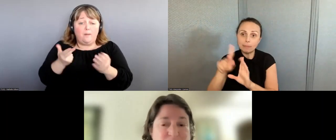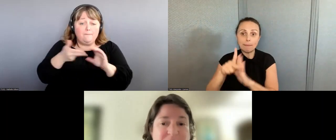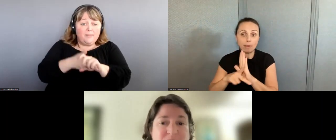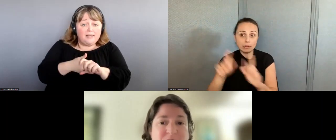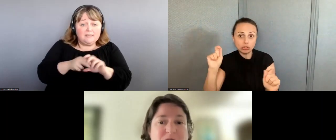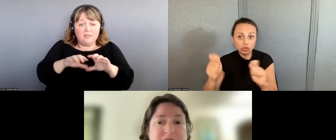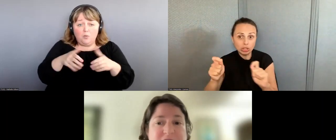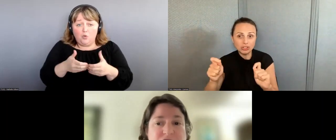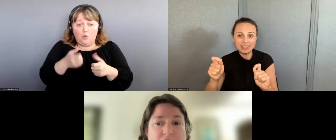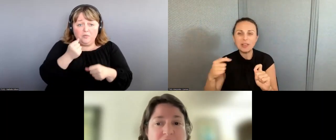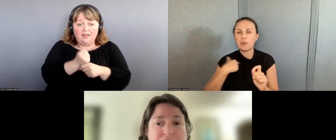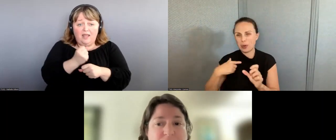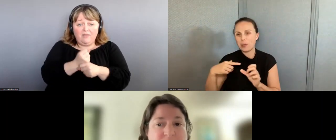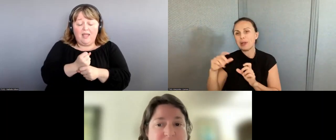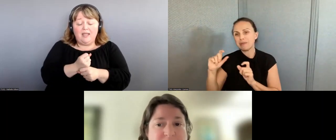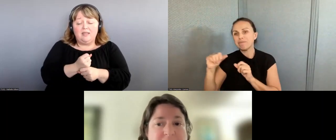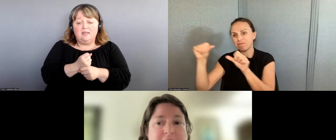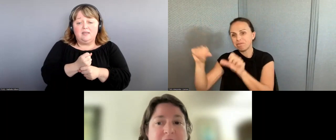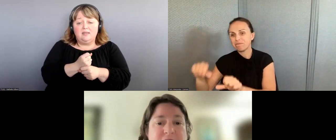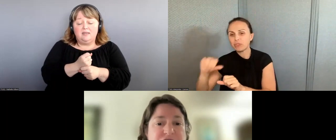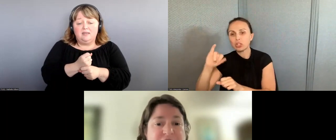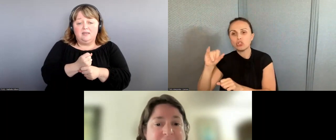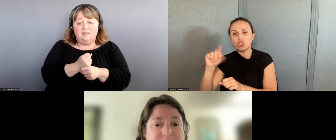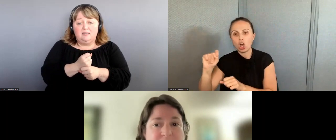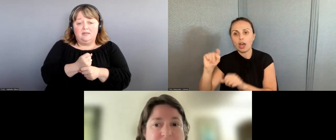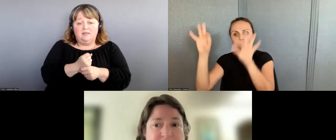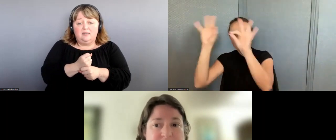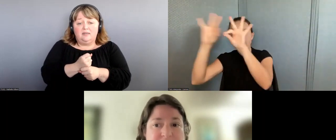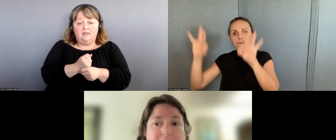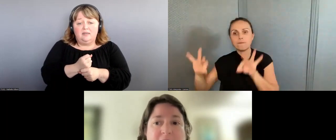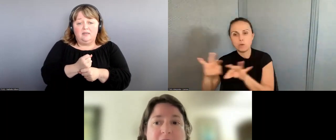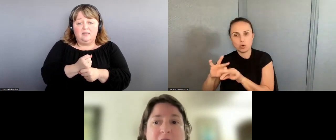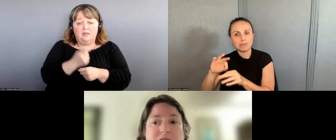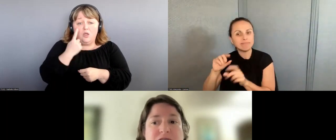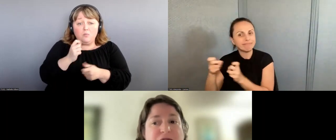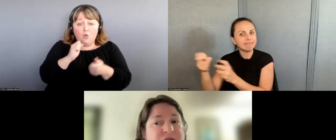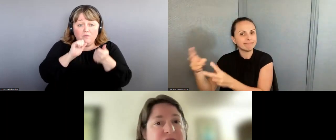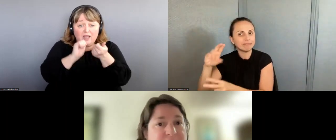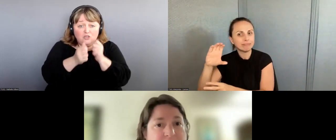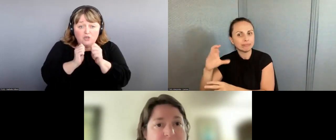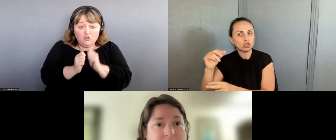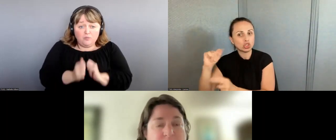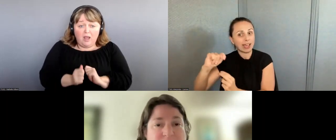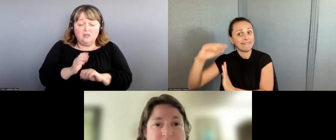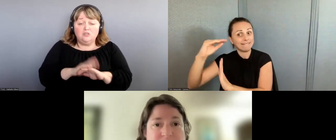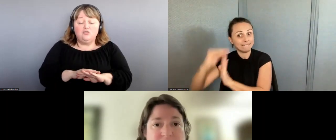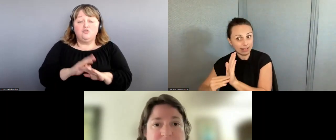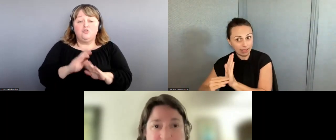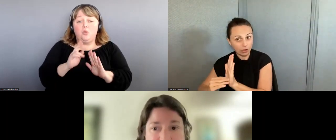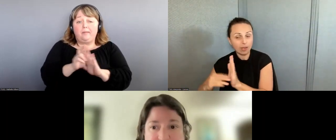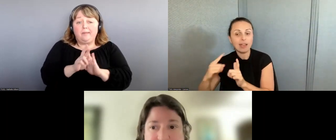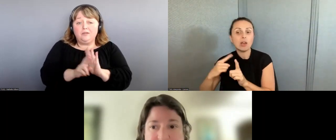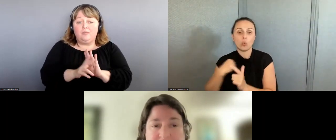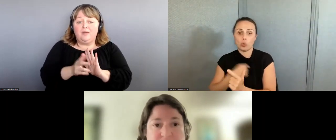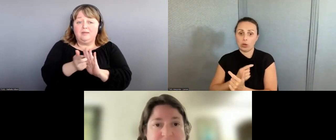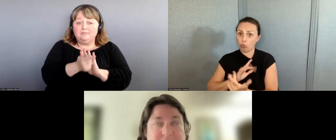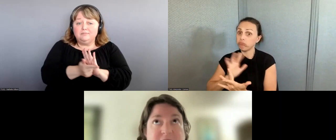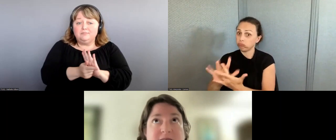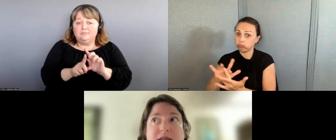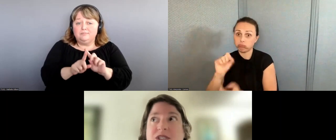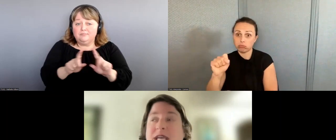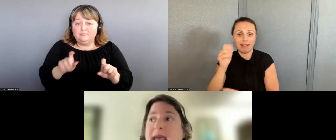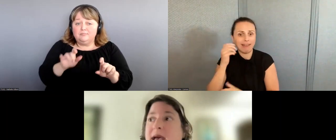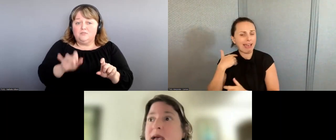changes, we will put a JOT form in the chat box. So fill that out and we will certainly be in touch. We